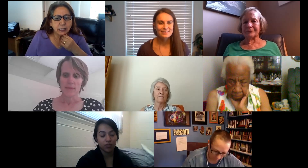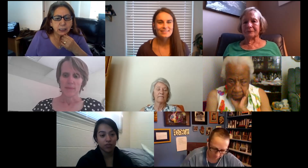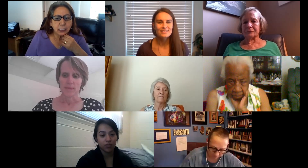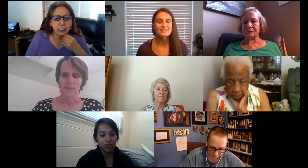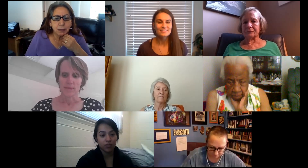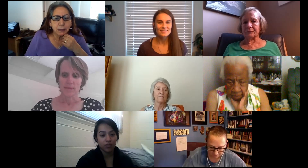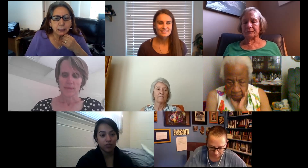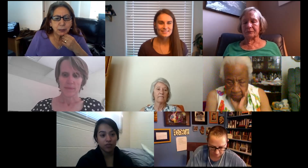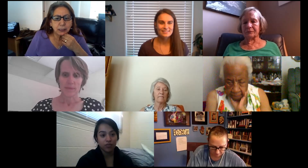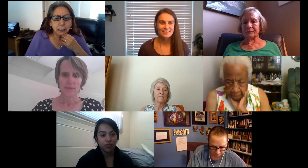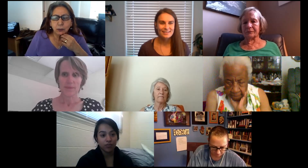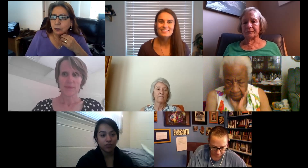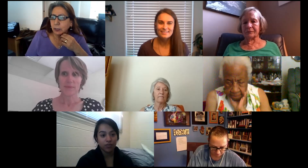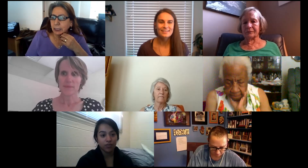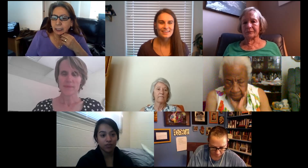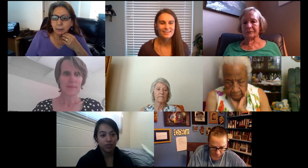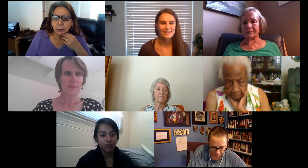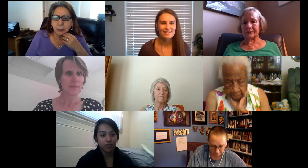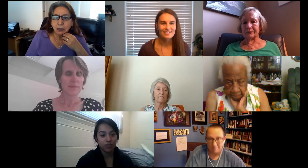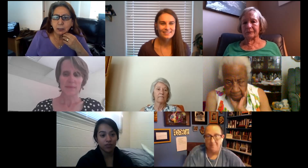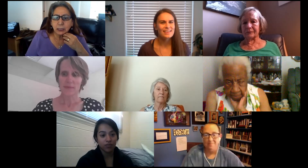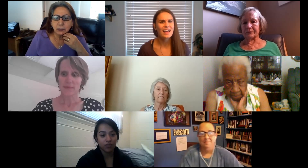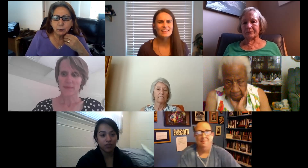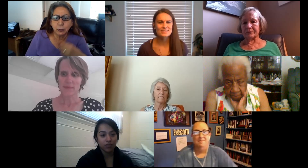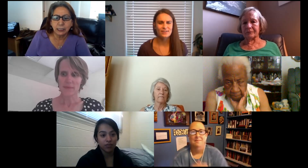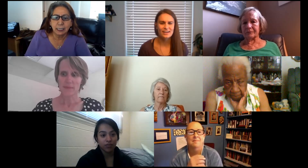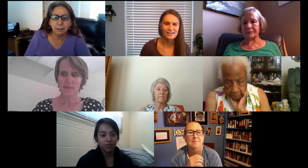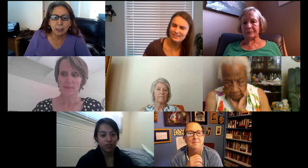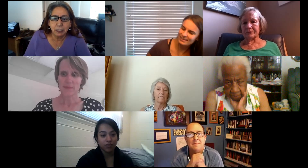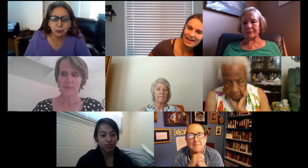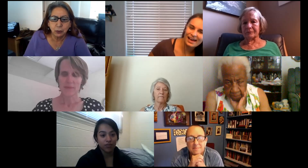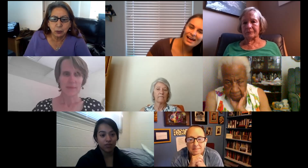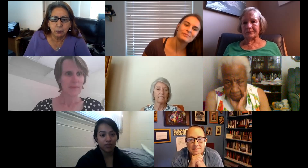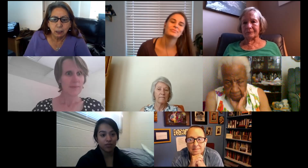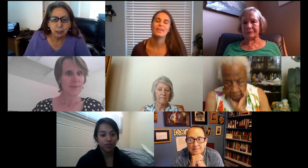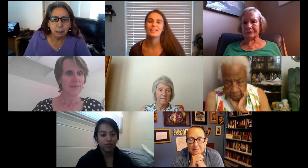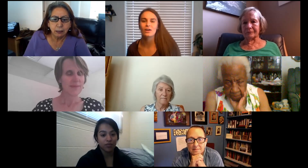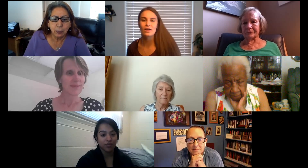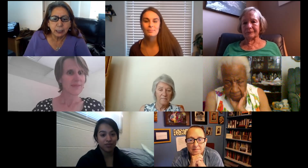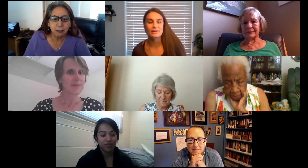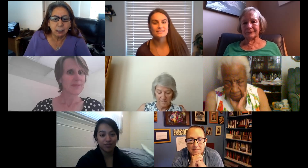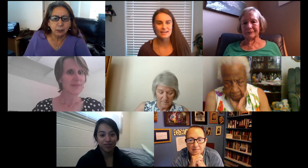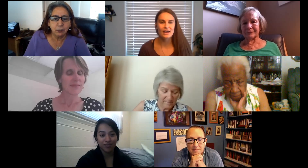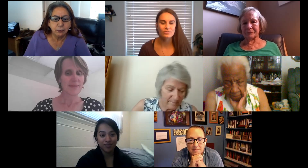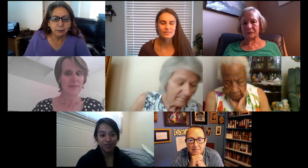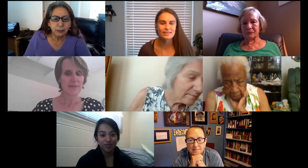the 10 commandments because I didn't go over the 10 commandments. I'll just go over that's the 10 fine. commandments. Yeah. And then I'm I'm going to send out